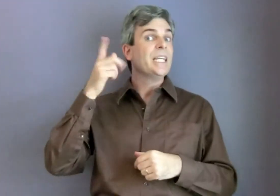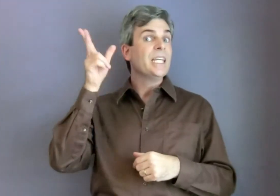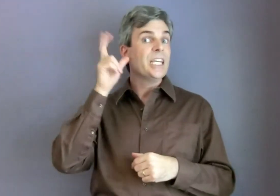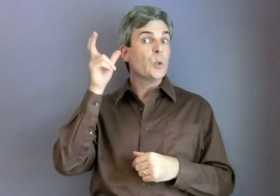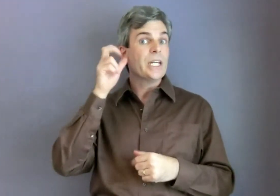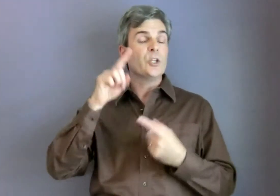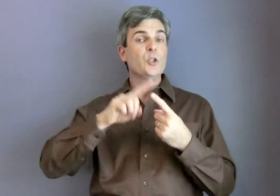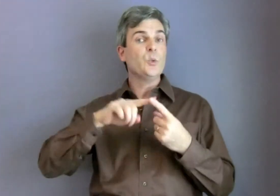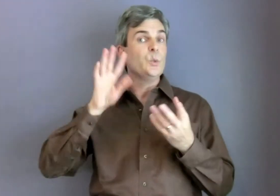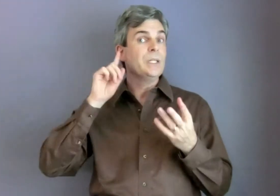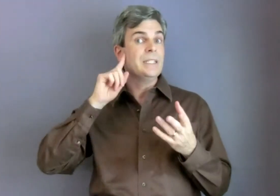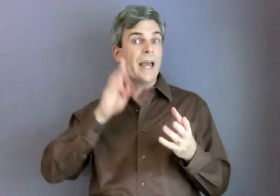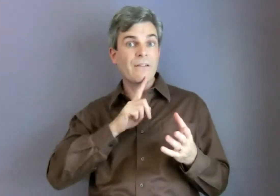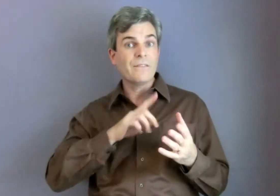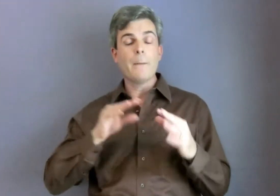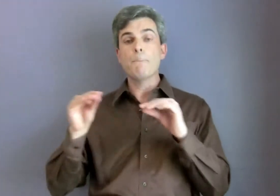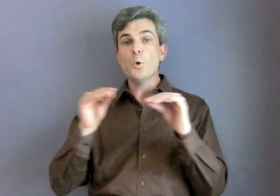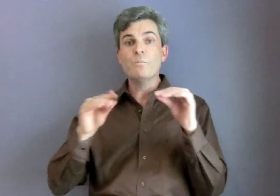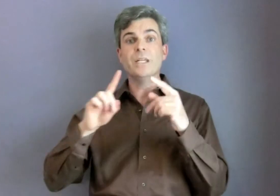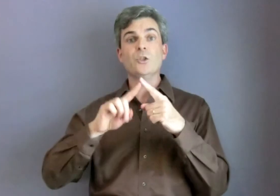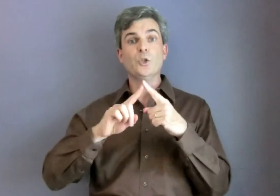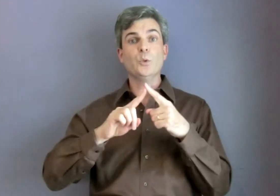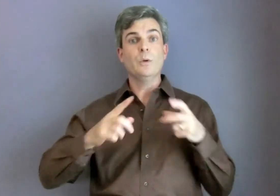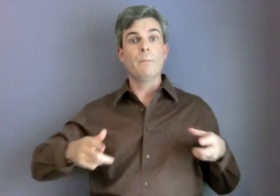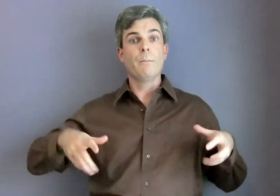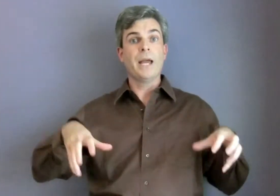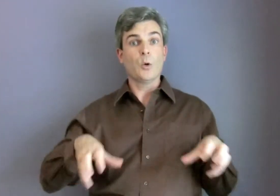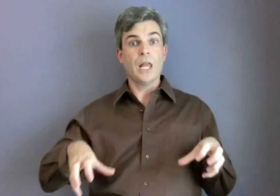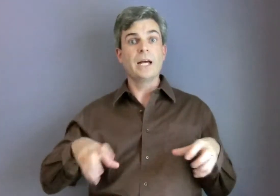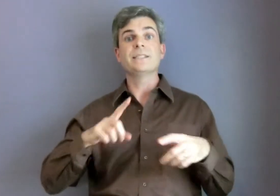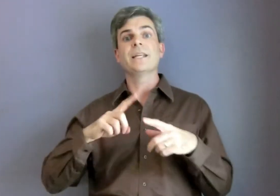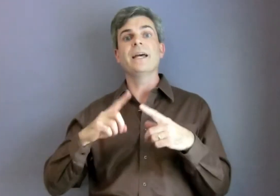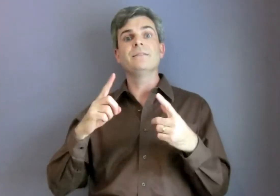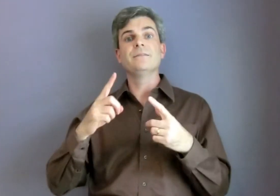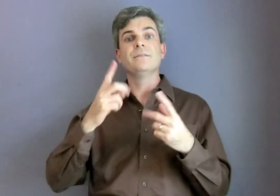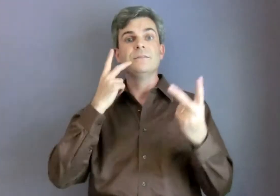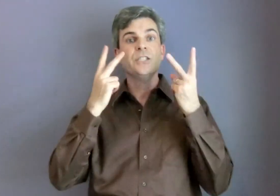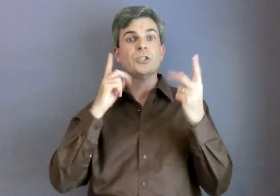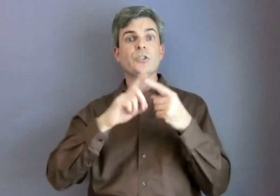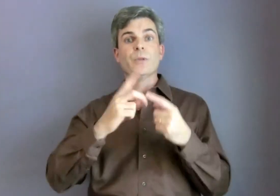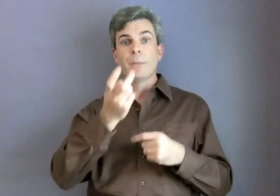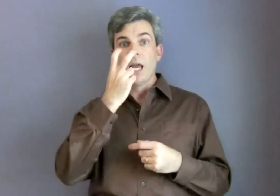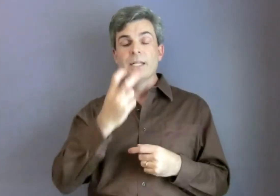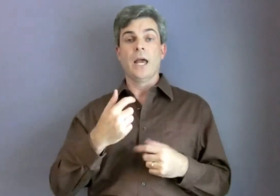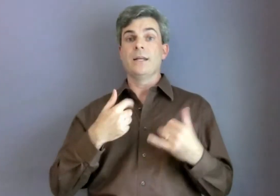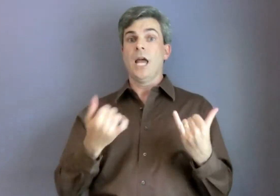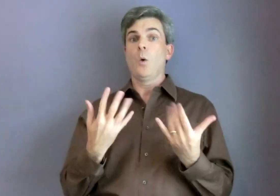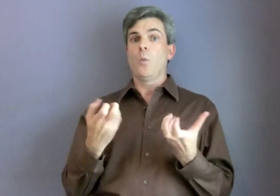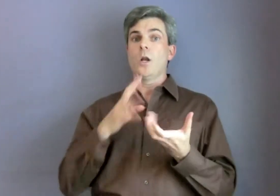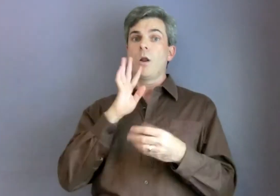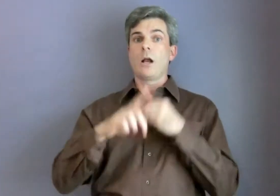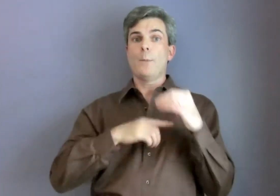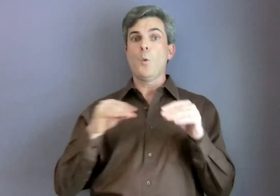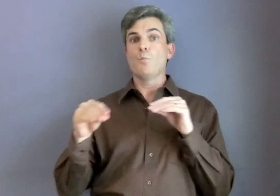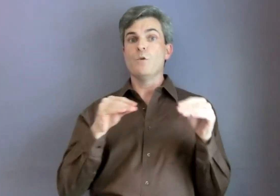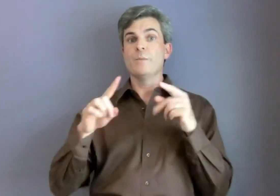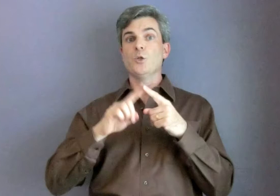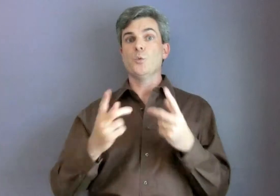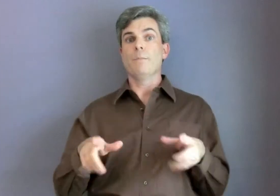I'm just going to give you an example today of movement to the paralyzed. I brought with me from Southern California their FM